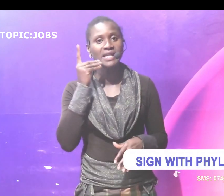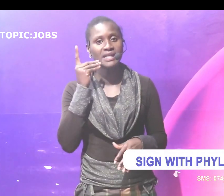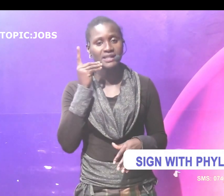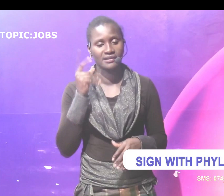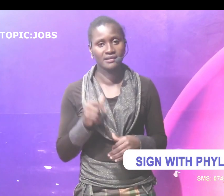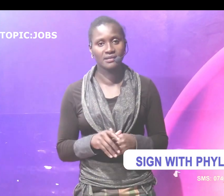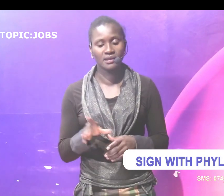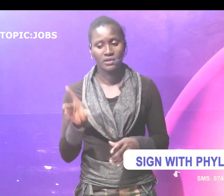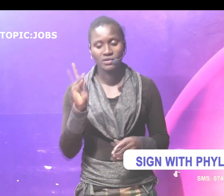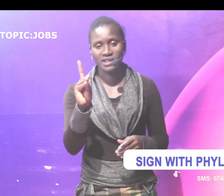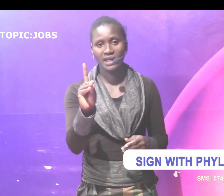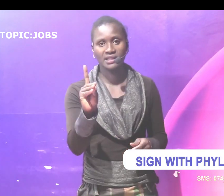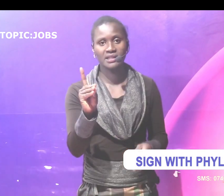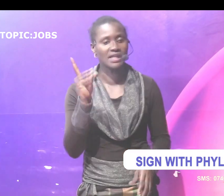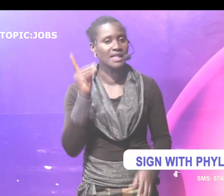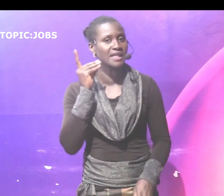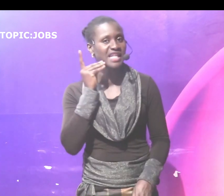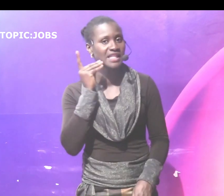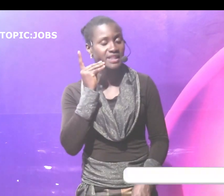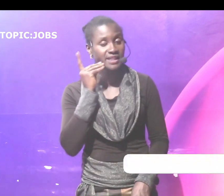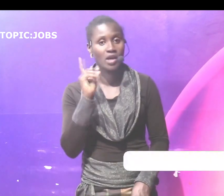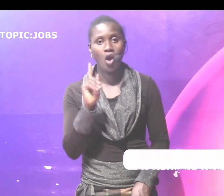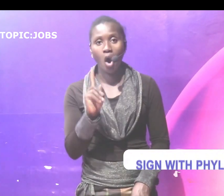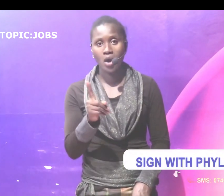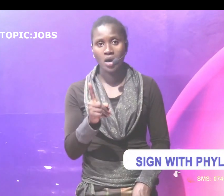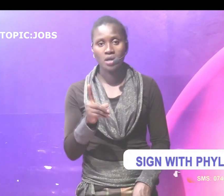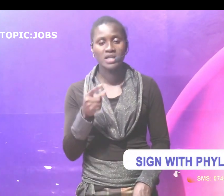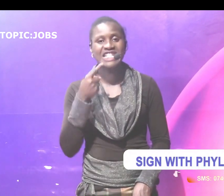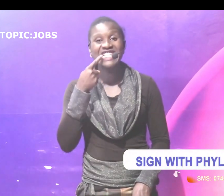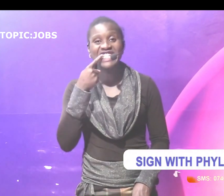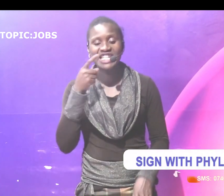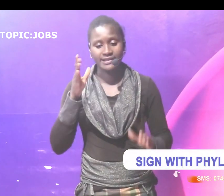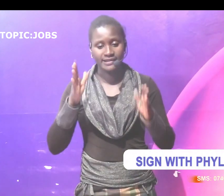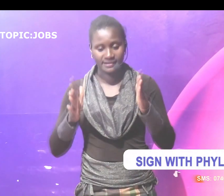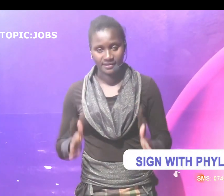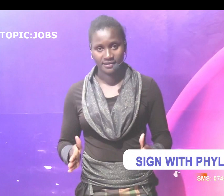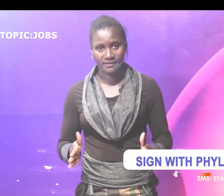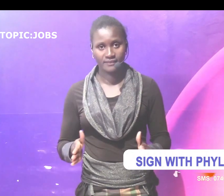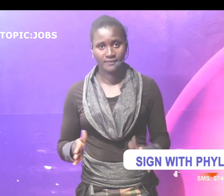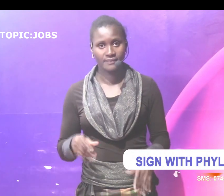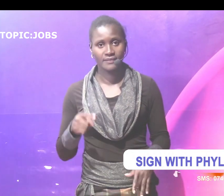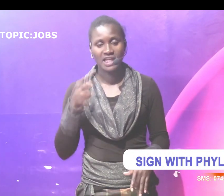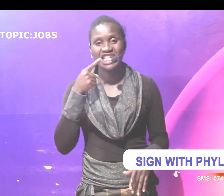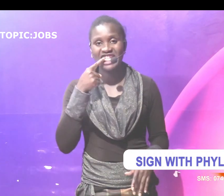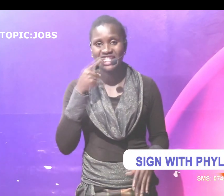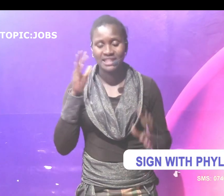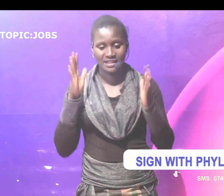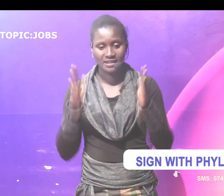dentist. Using letter D, dentist or dentist, like it is,